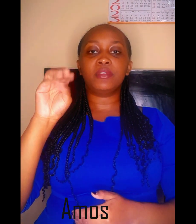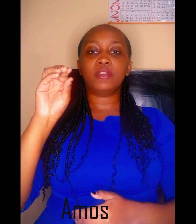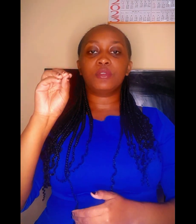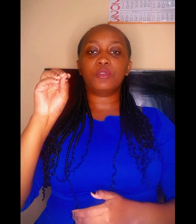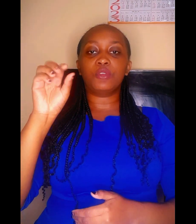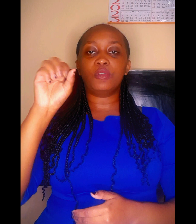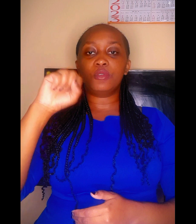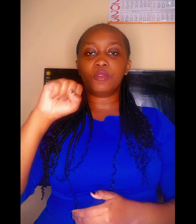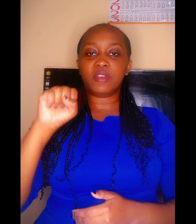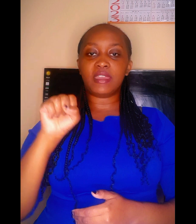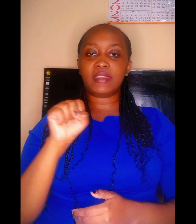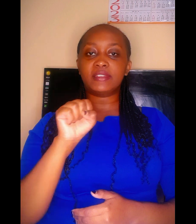Amos.